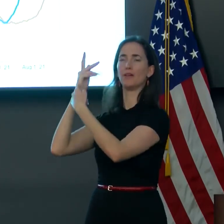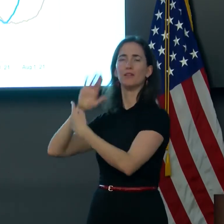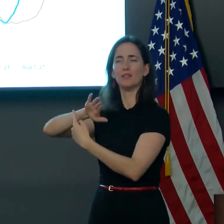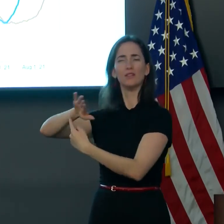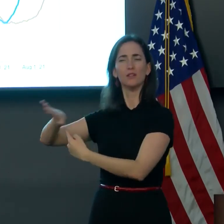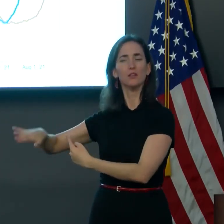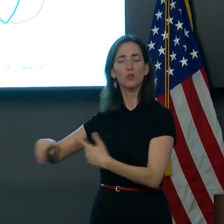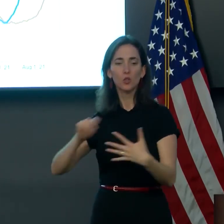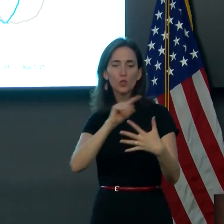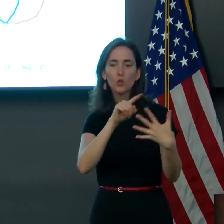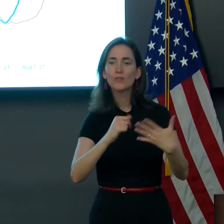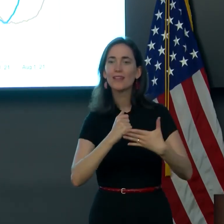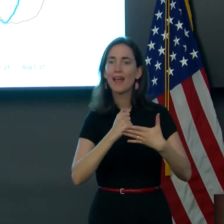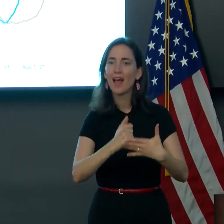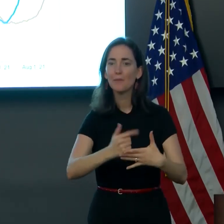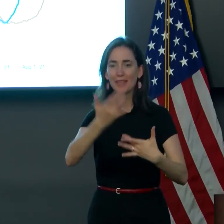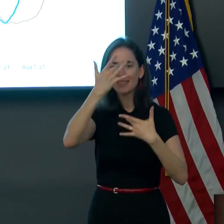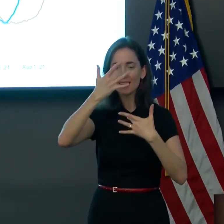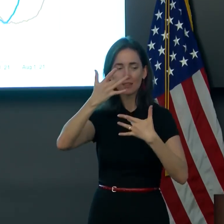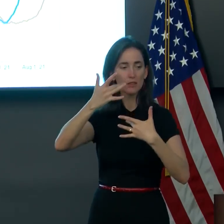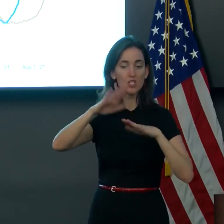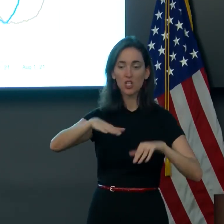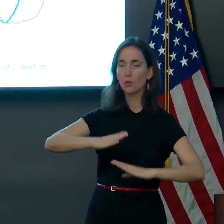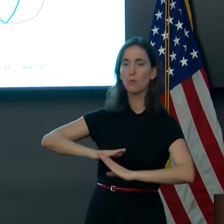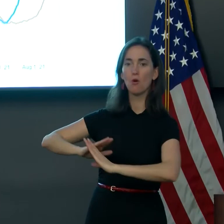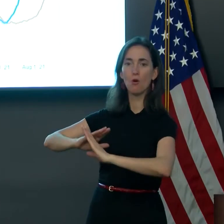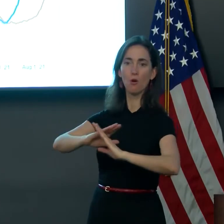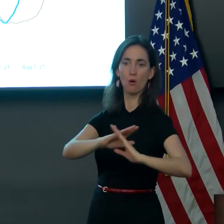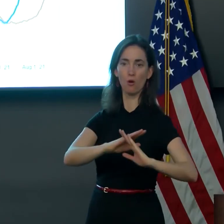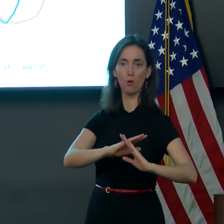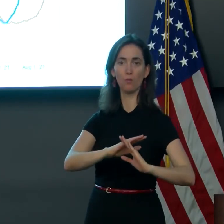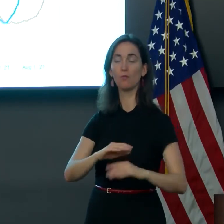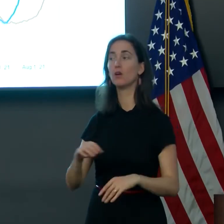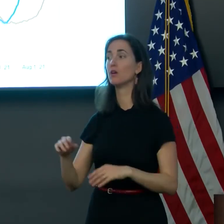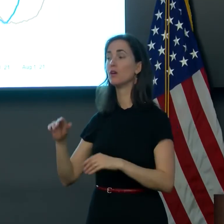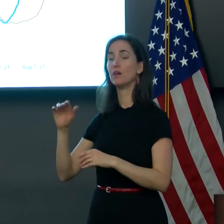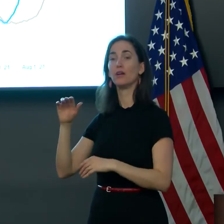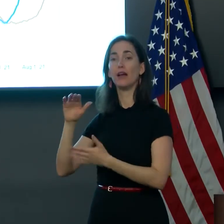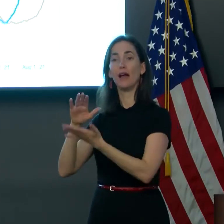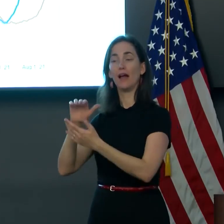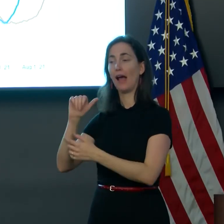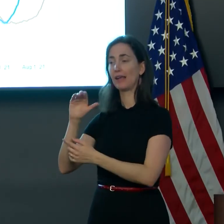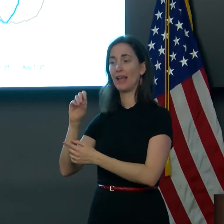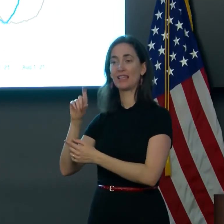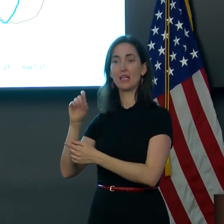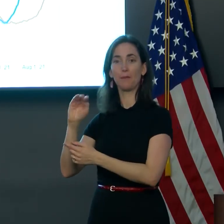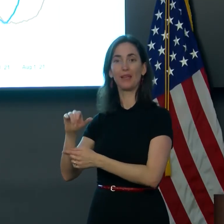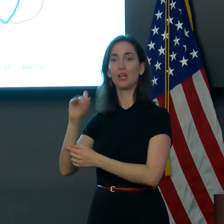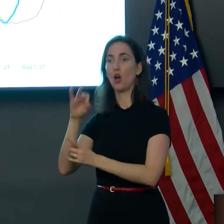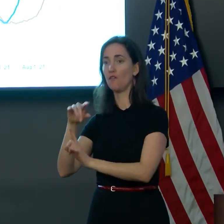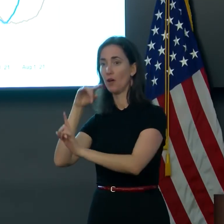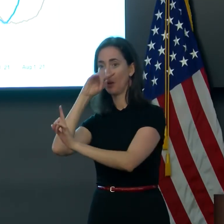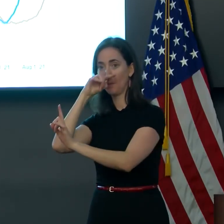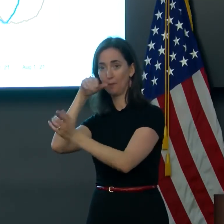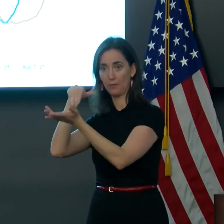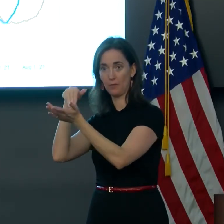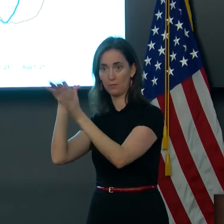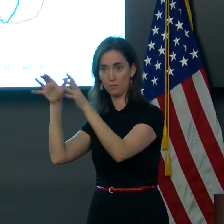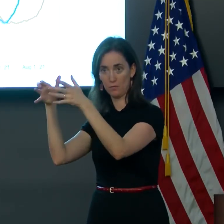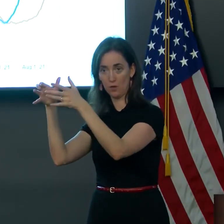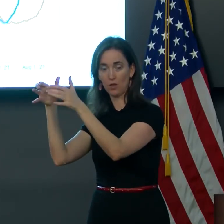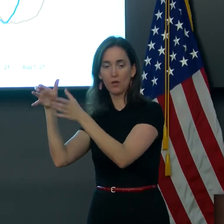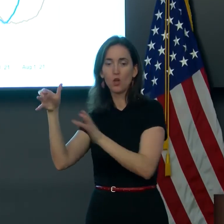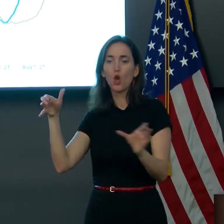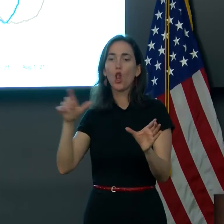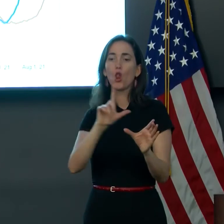on children. Our Louisiana chapter of the American Academy of Pediatrics stands firmly with the American Academy of Pediatrics